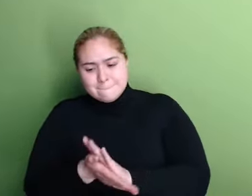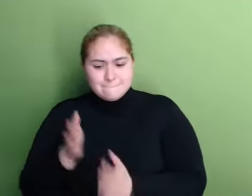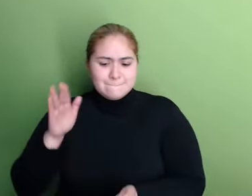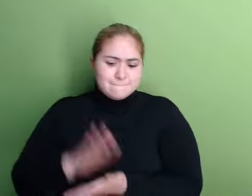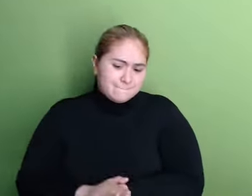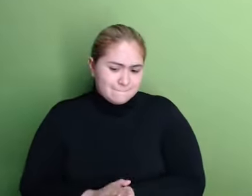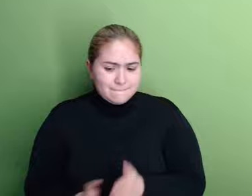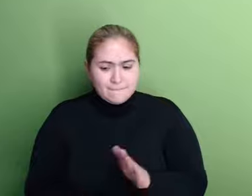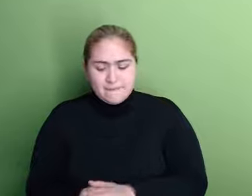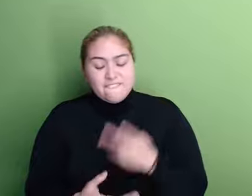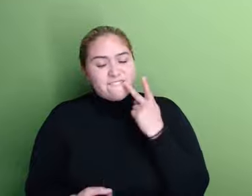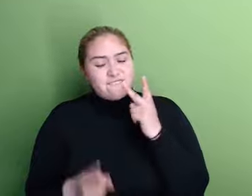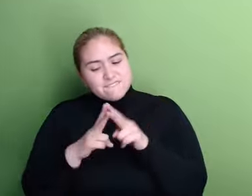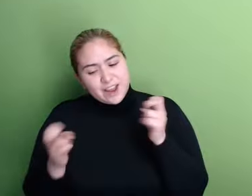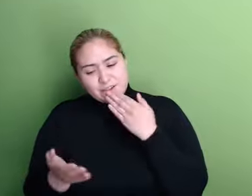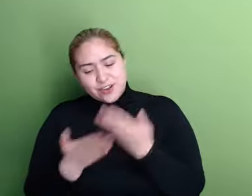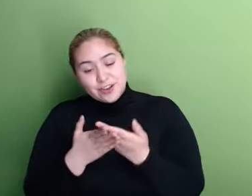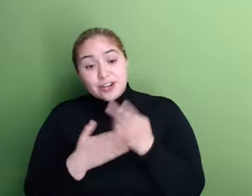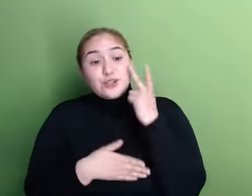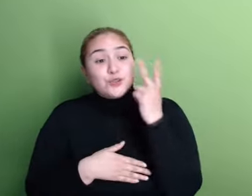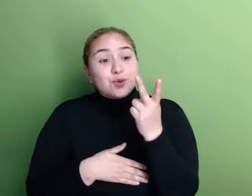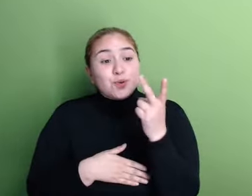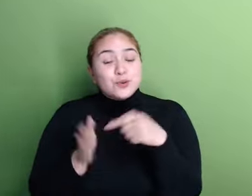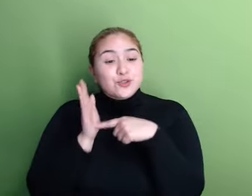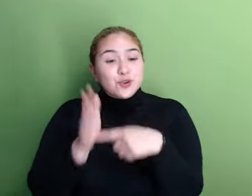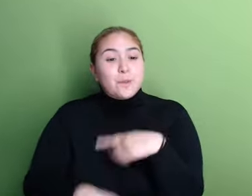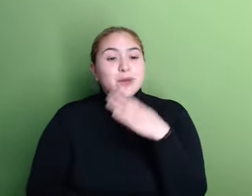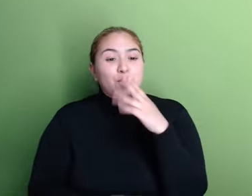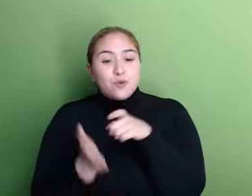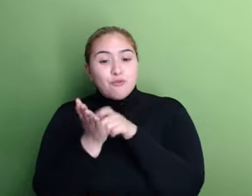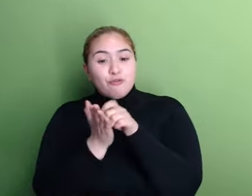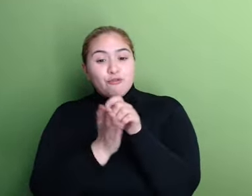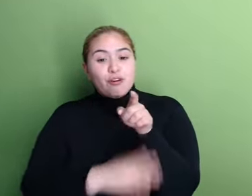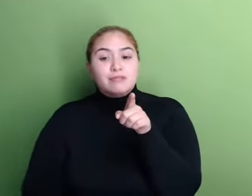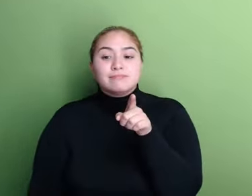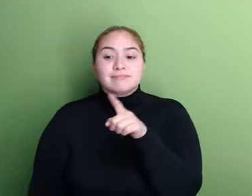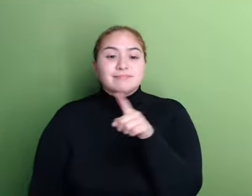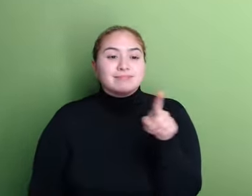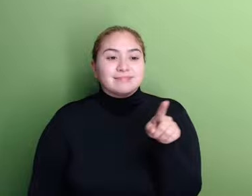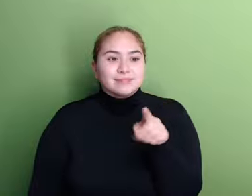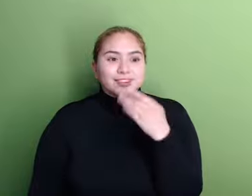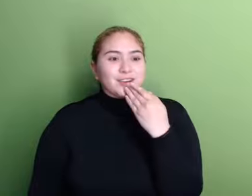Very good. Show me your flatworms. Show me your flatworms. Very good.